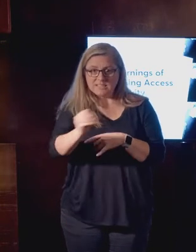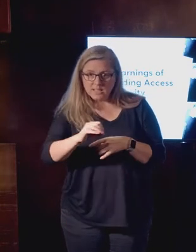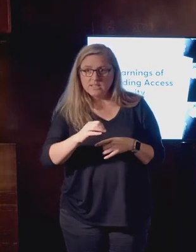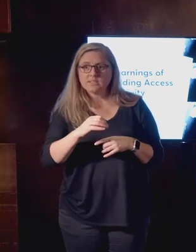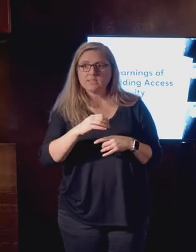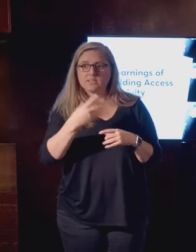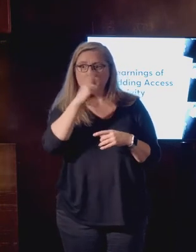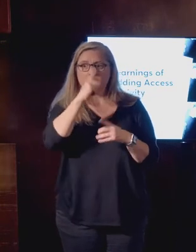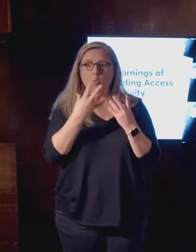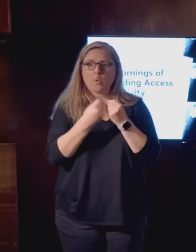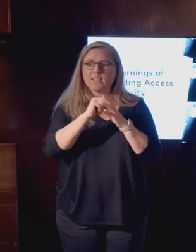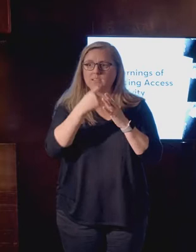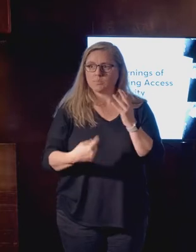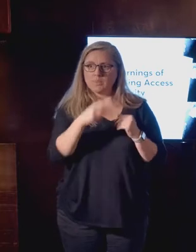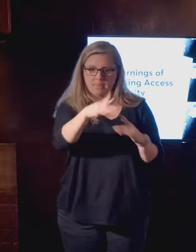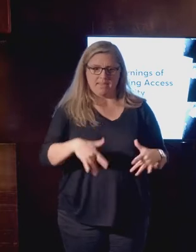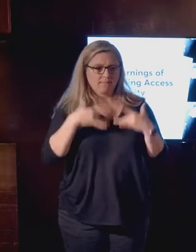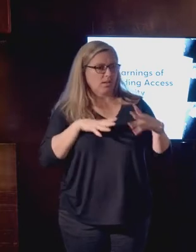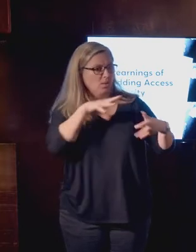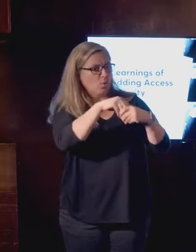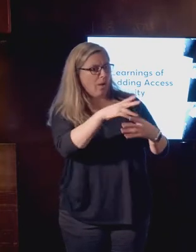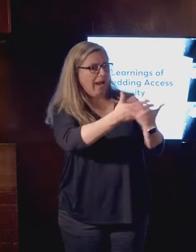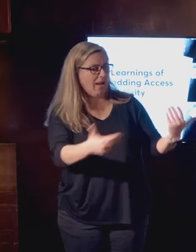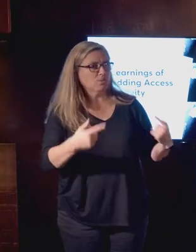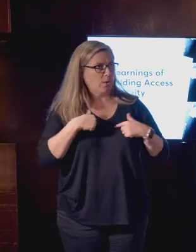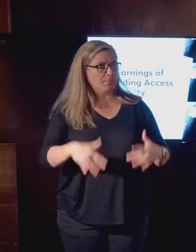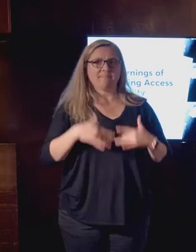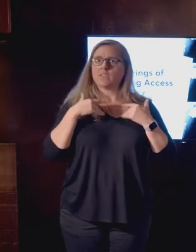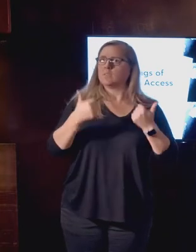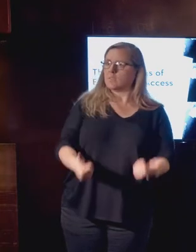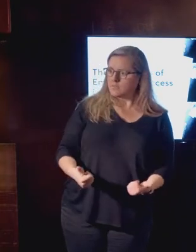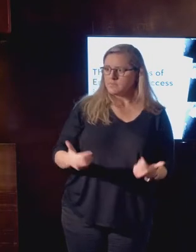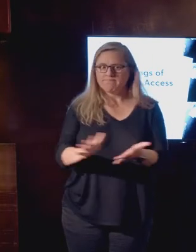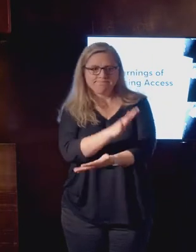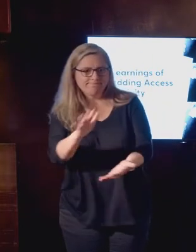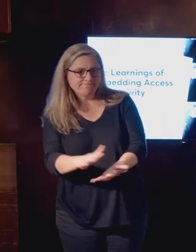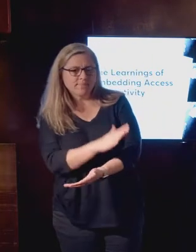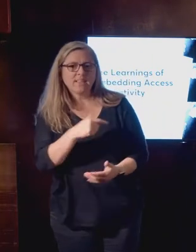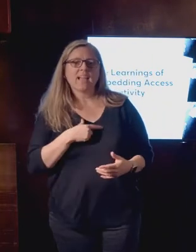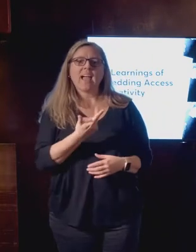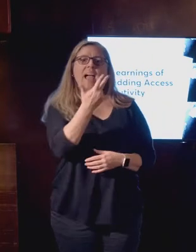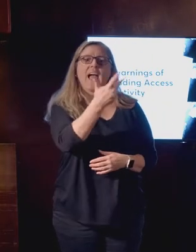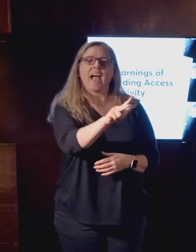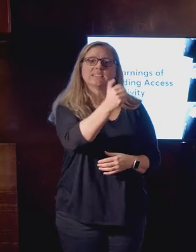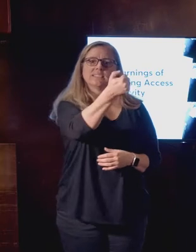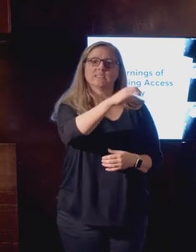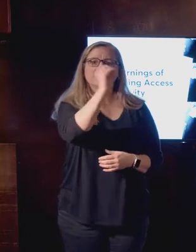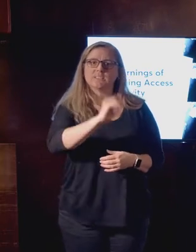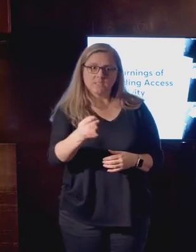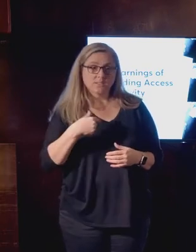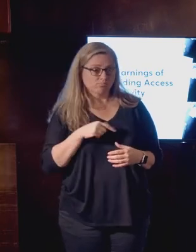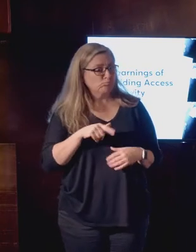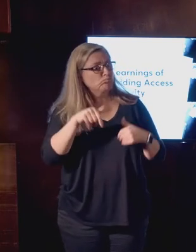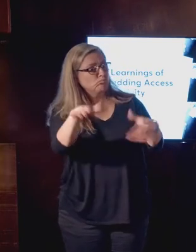arts events increases their sense of well-being and happiness, and 86% of people with disability agreed that going to art